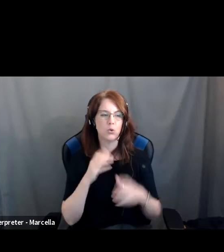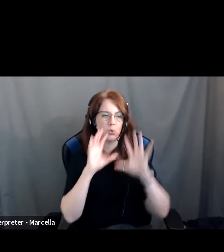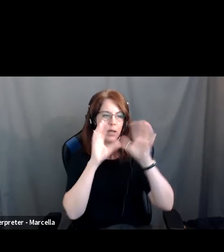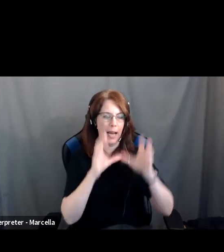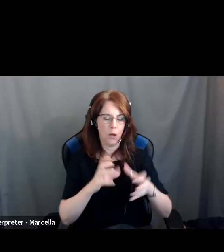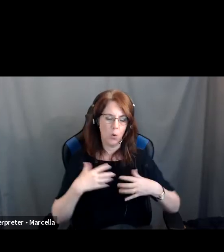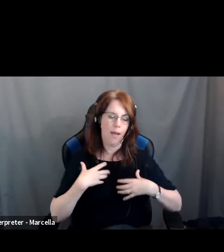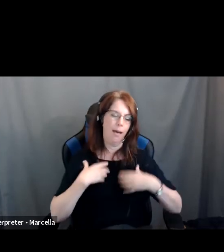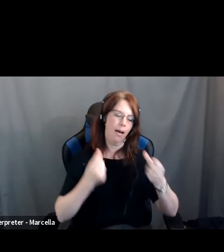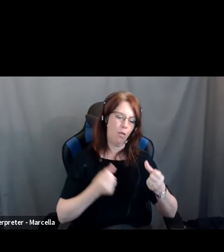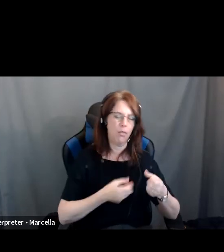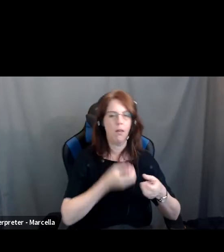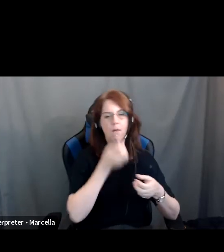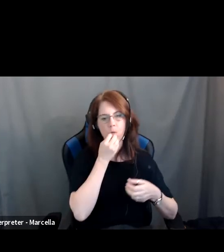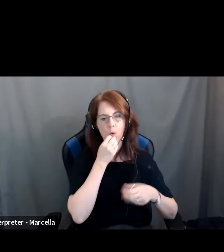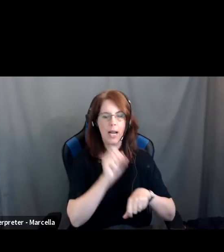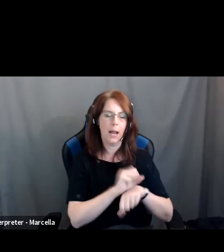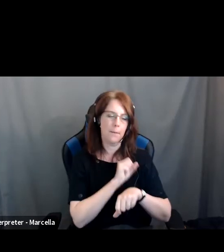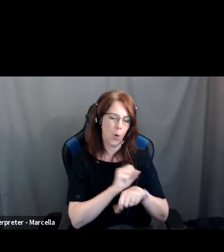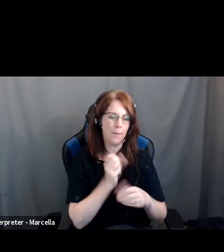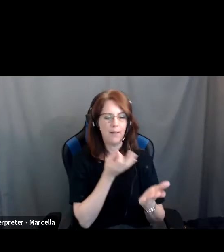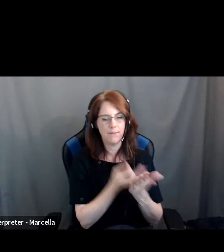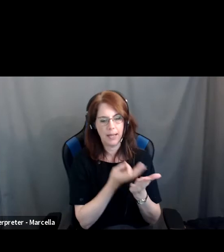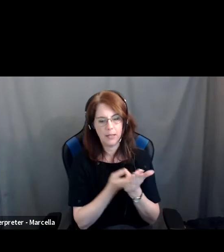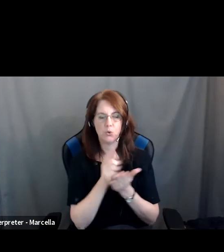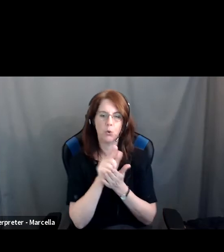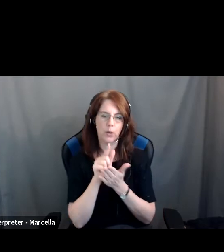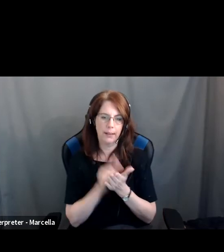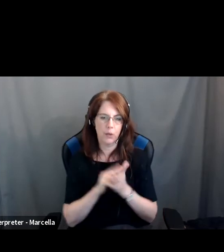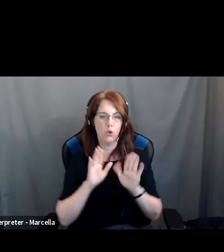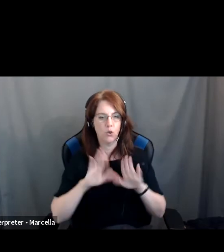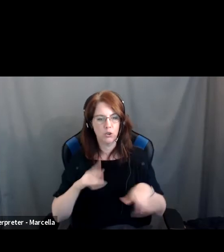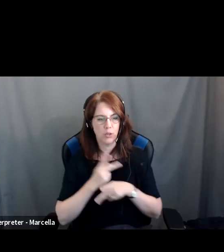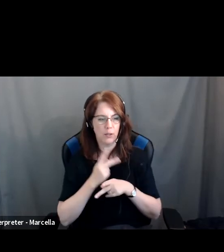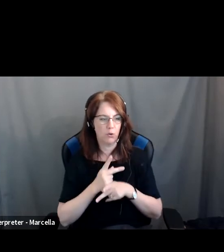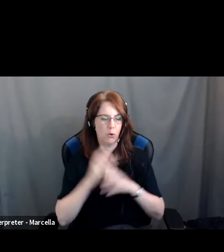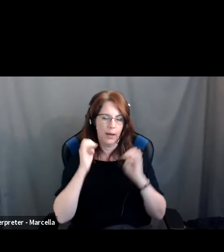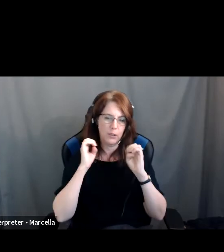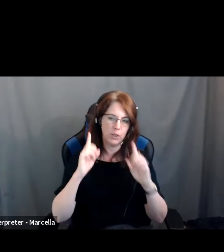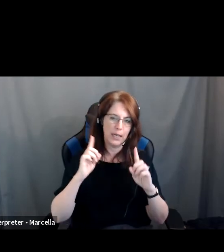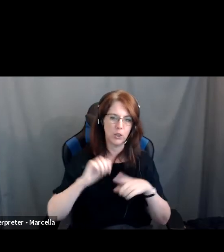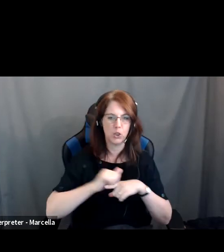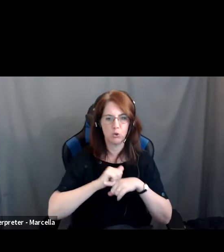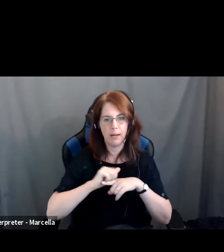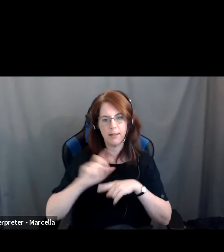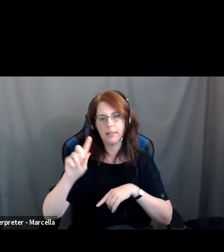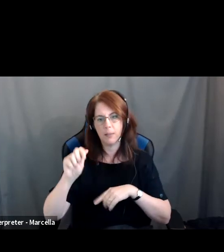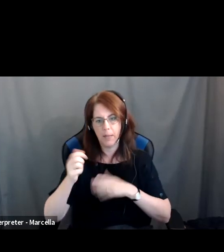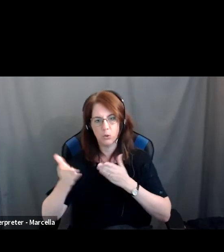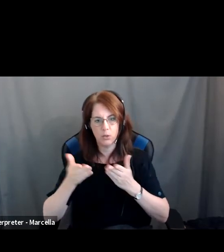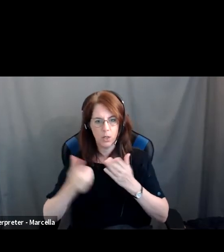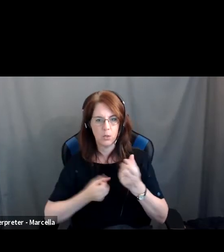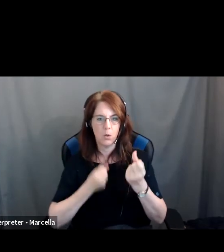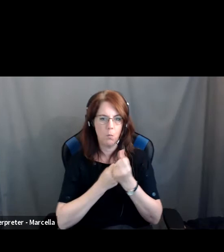health and food, employment, financial, legal, childcare, education, training, disability services,